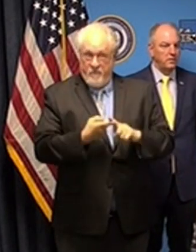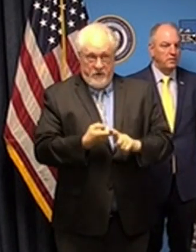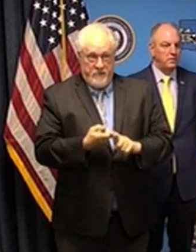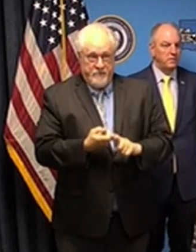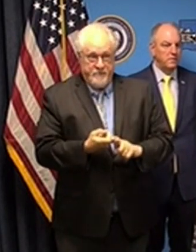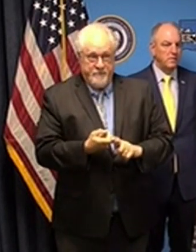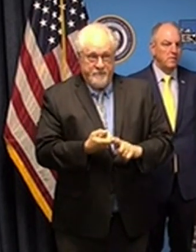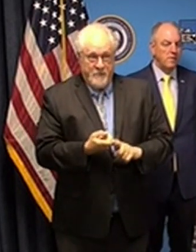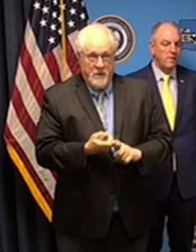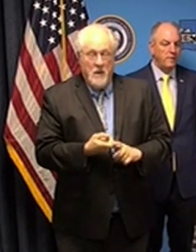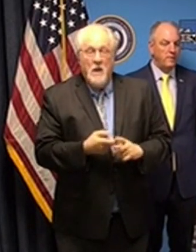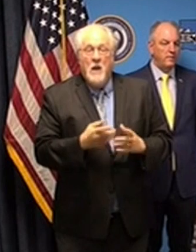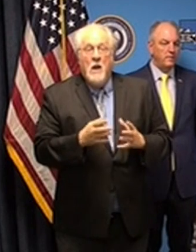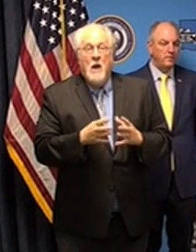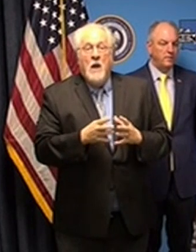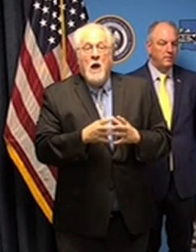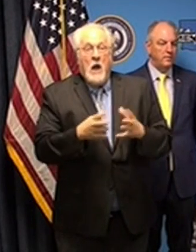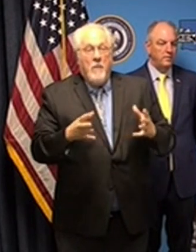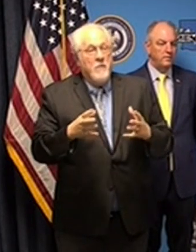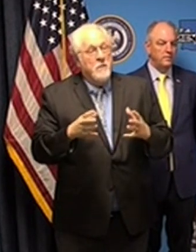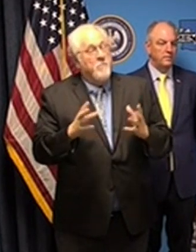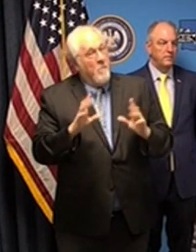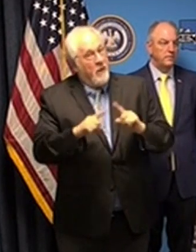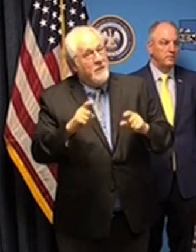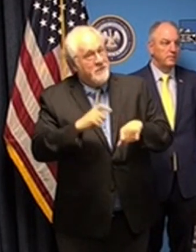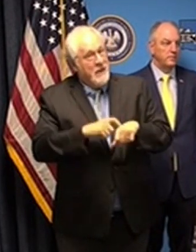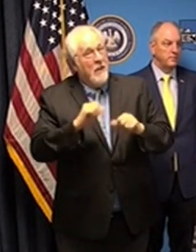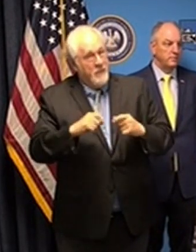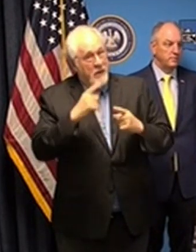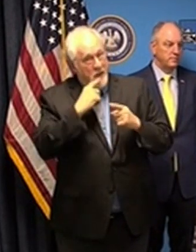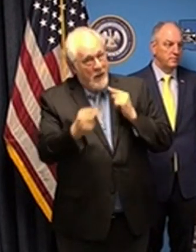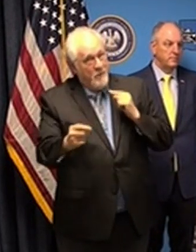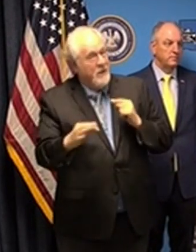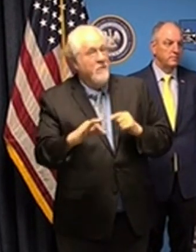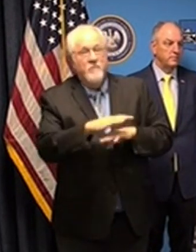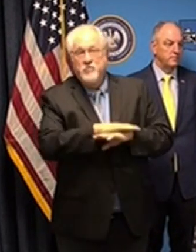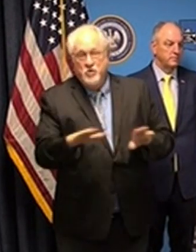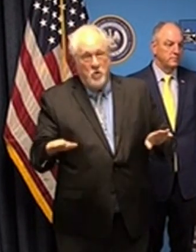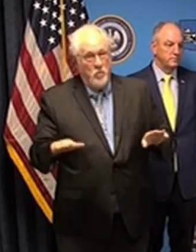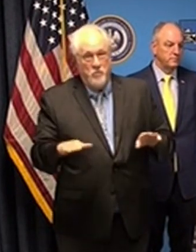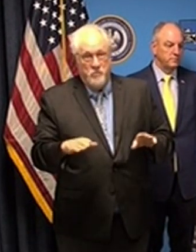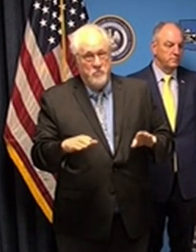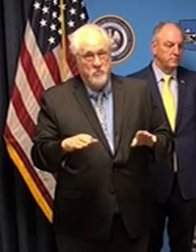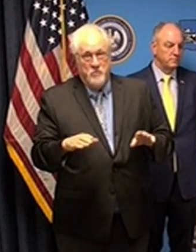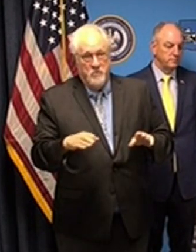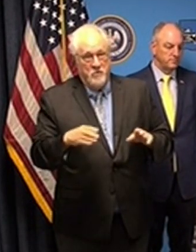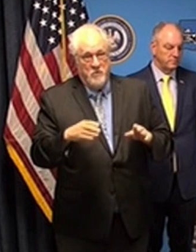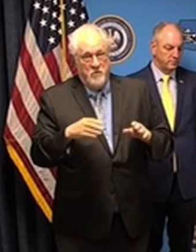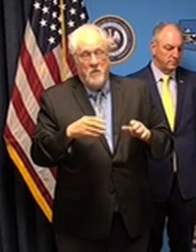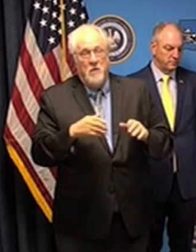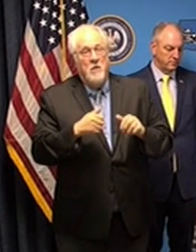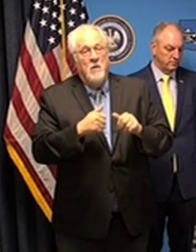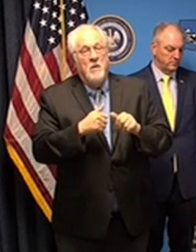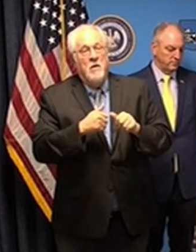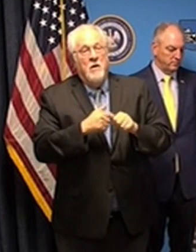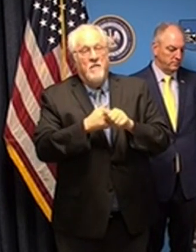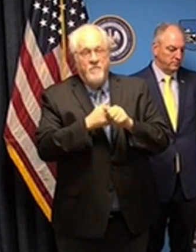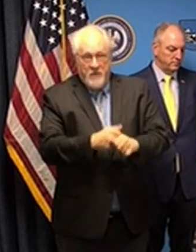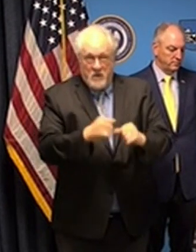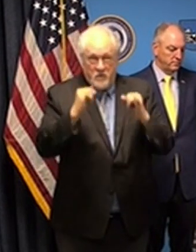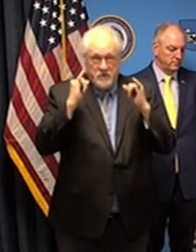that regard. However, time can be our enemy if we don't heed the concerns